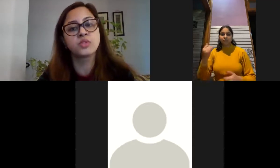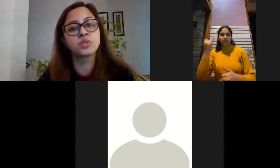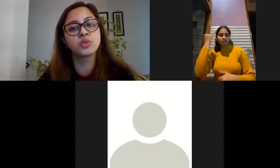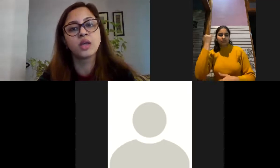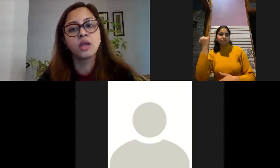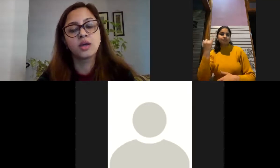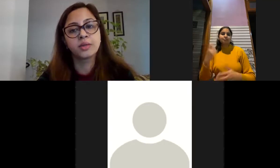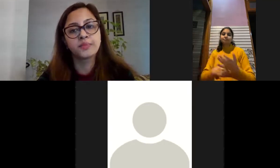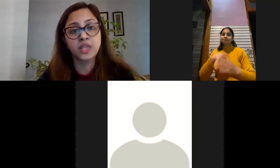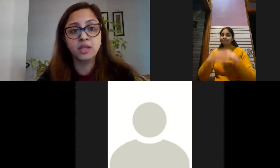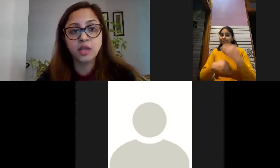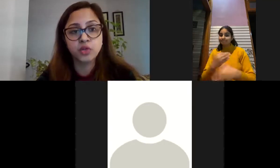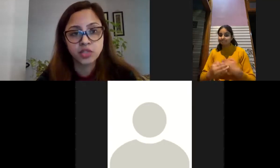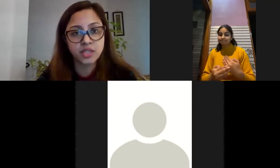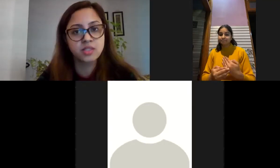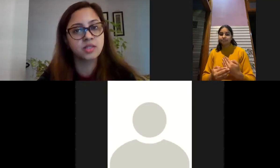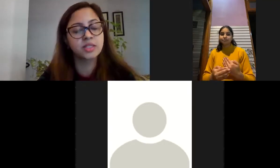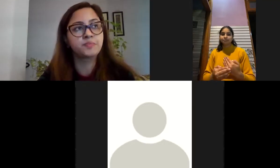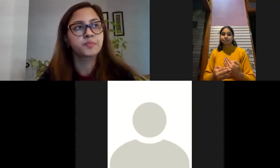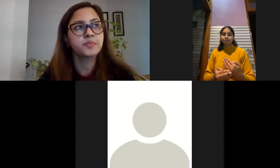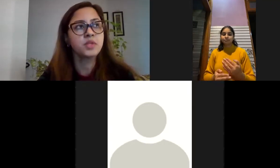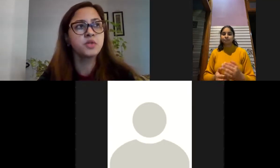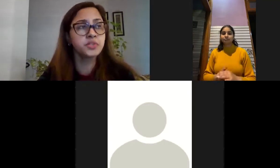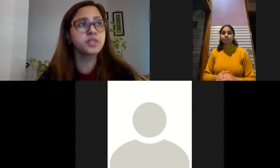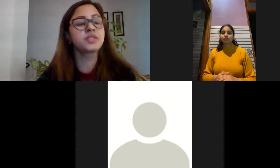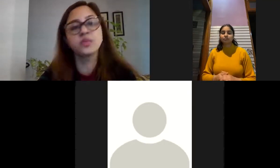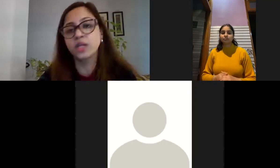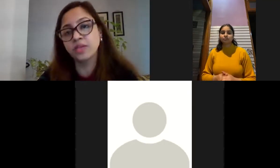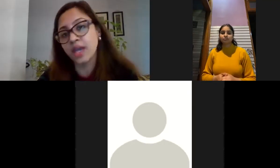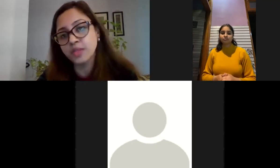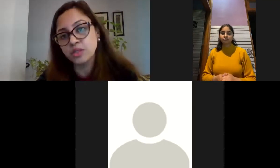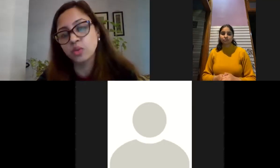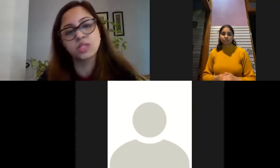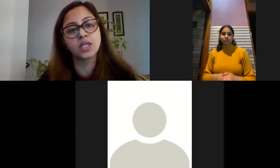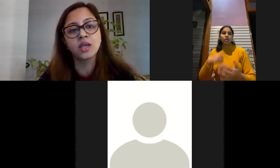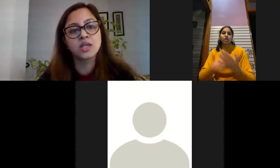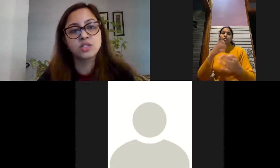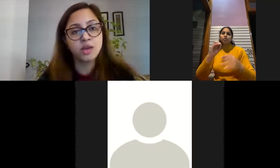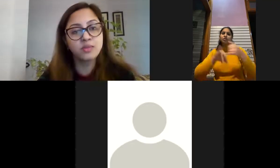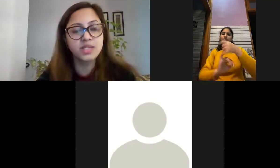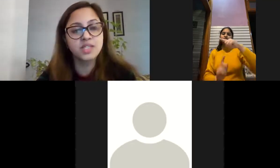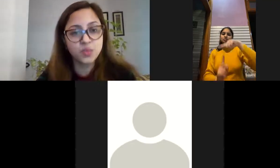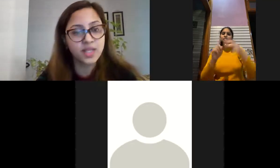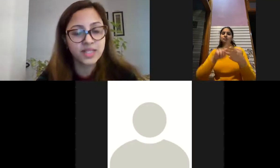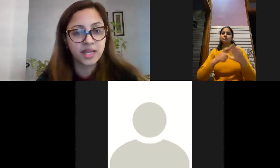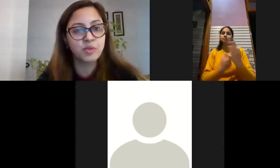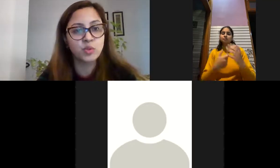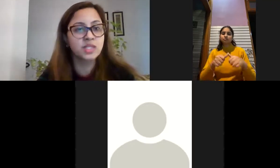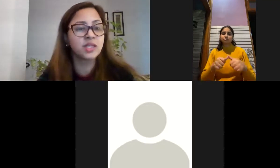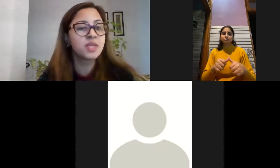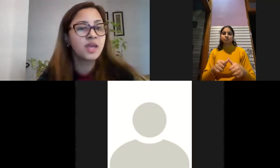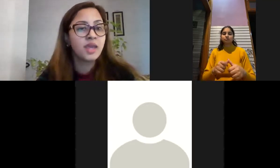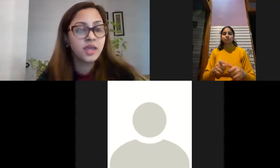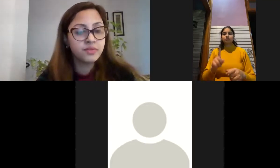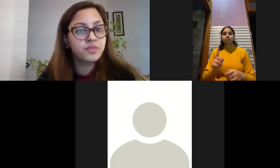it comes to Jane and Rochester. And Rochester, in one of the episodes, he solemnly swears, and I'm